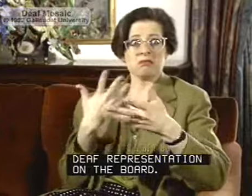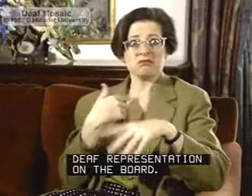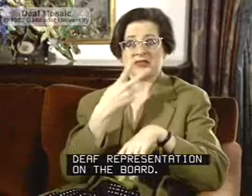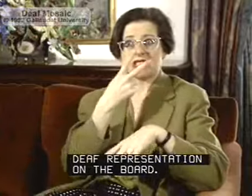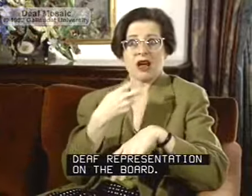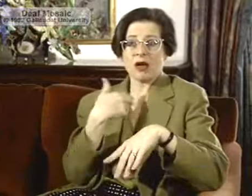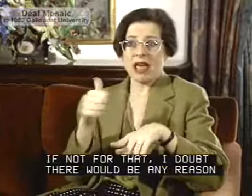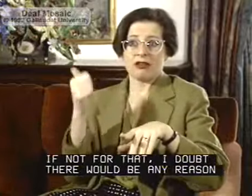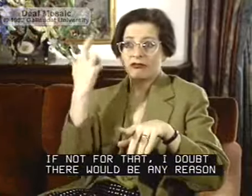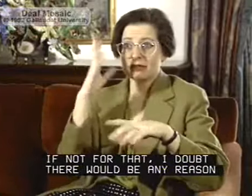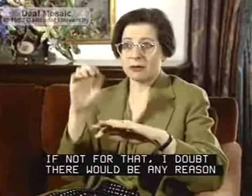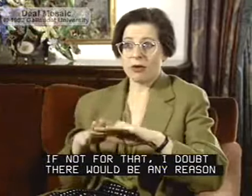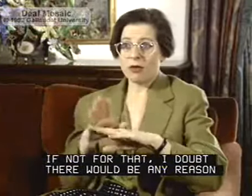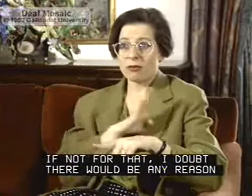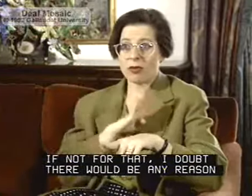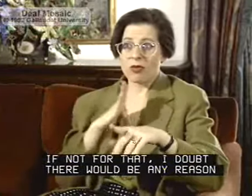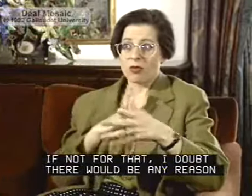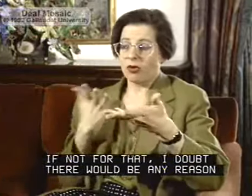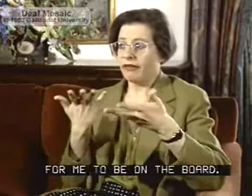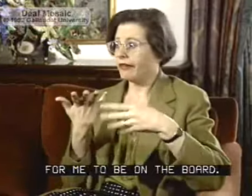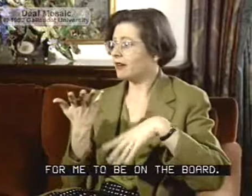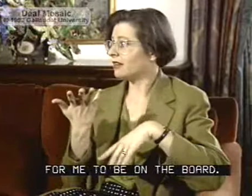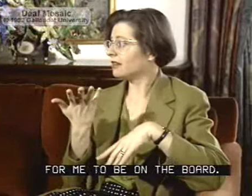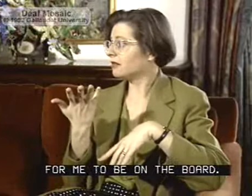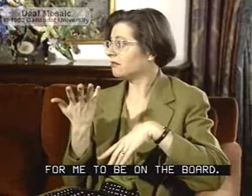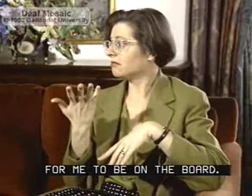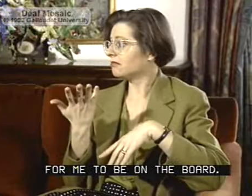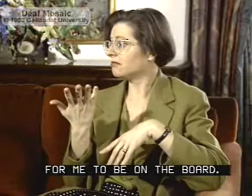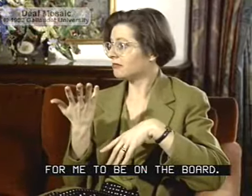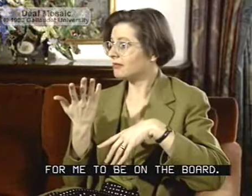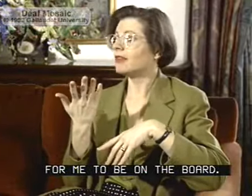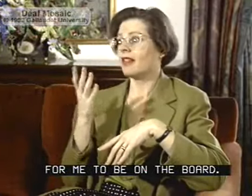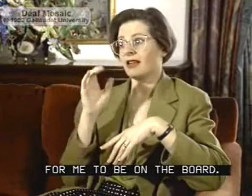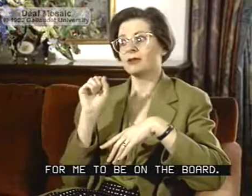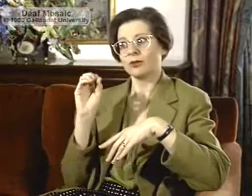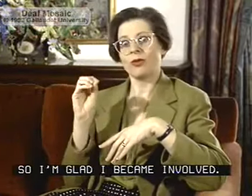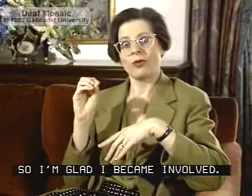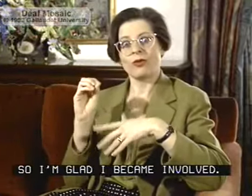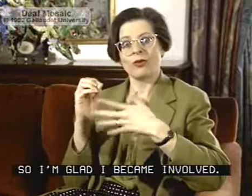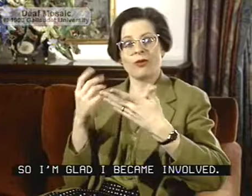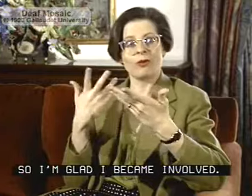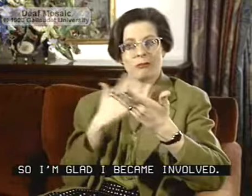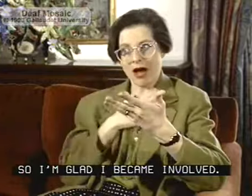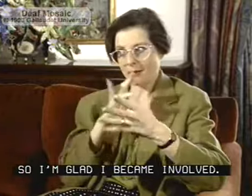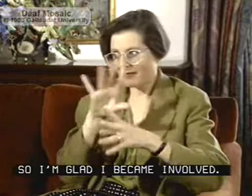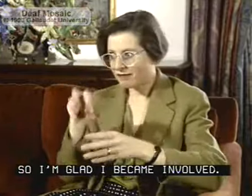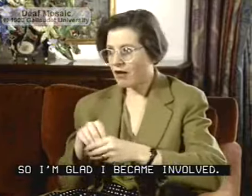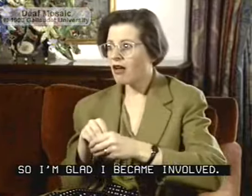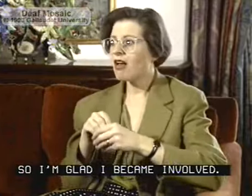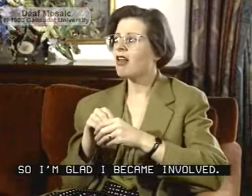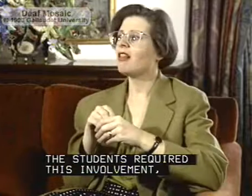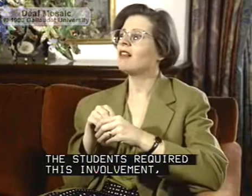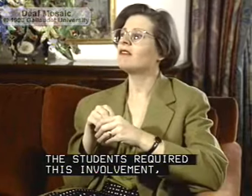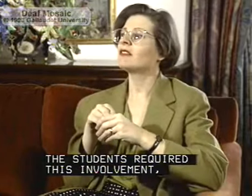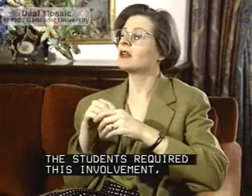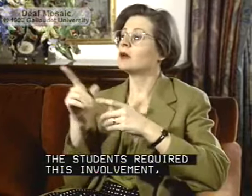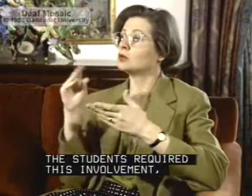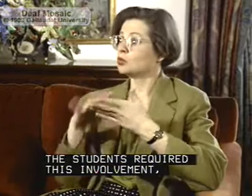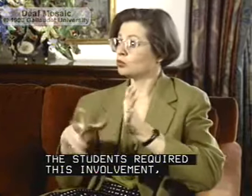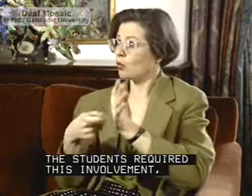board. If not for that, I doubt there would be any reason for me to be on the board. So I'm glad I became involved. The students